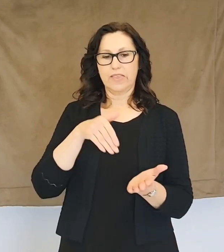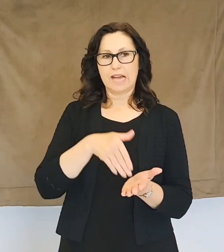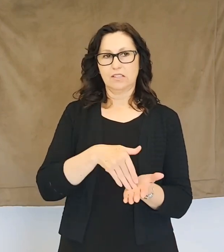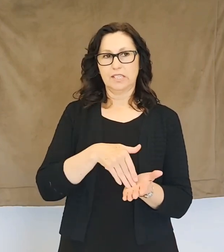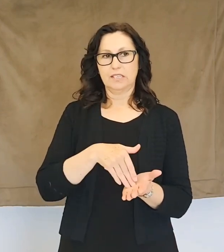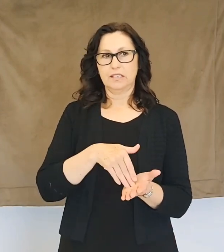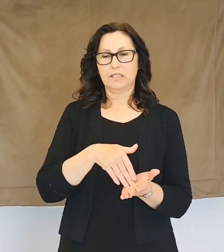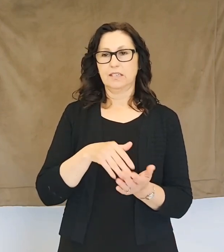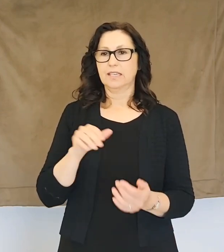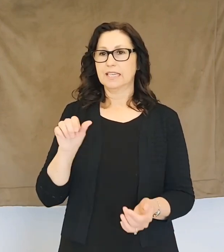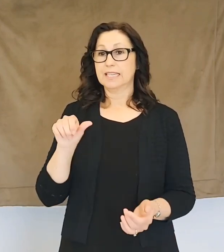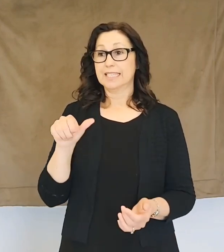1,000,